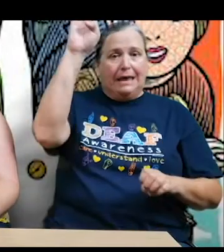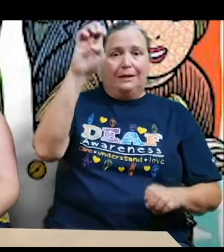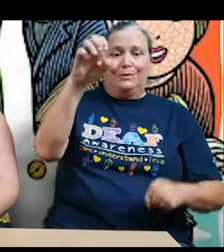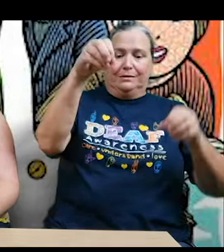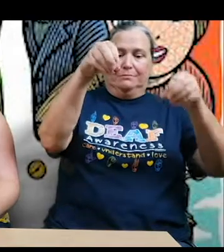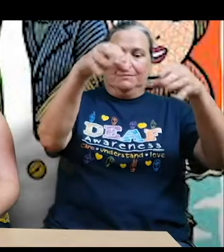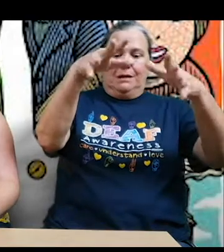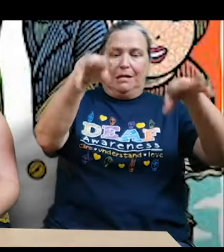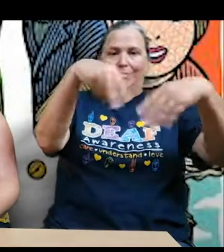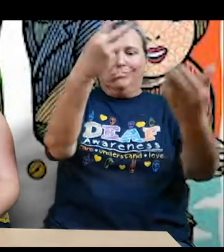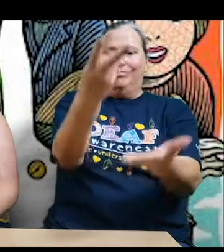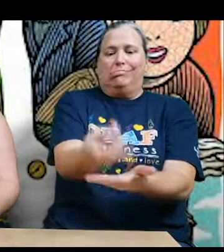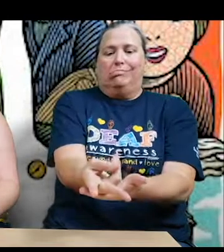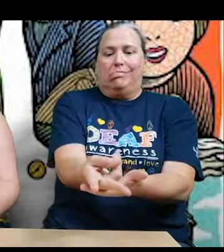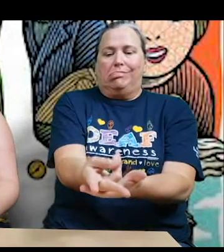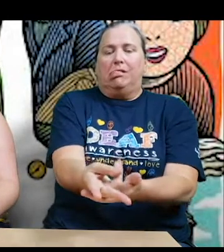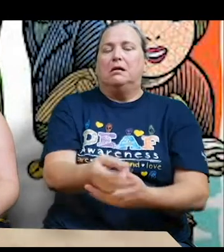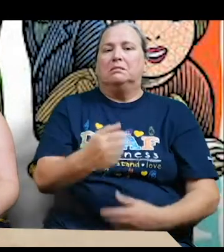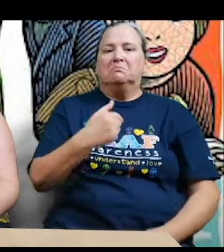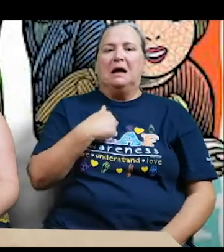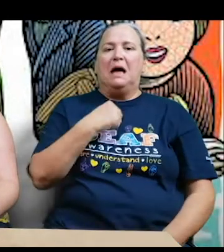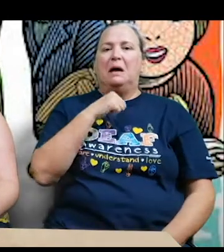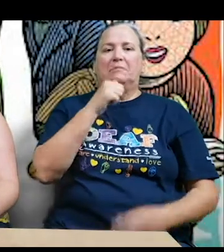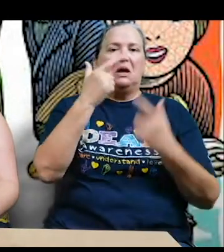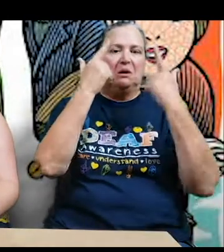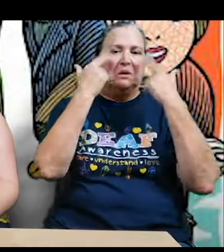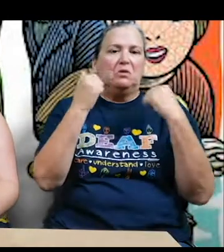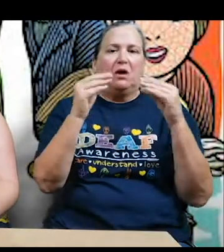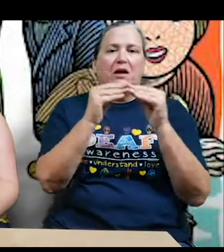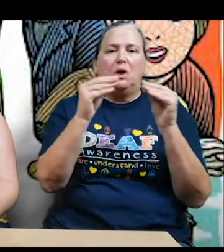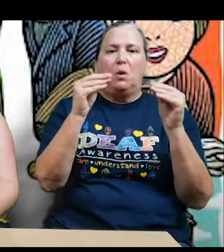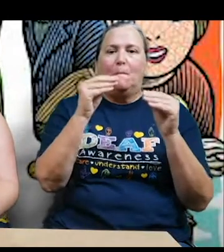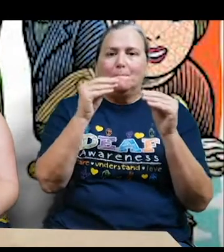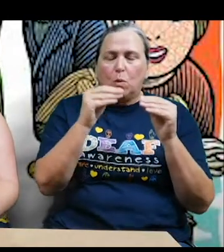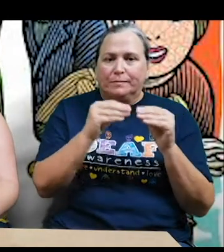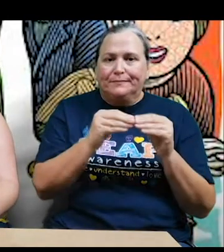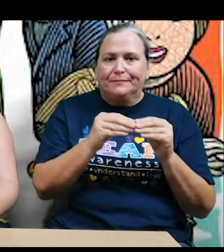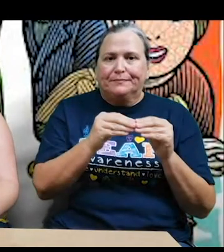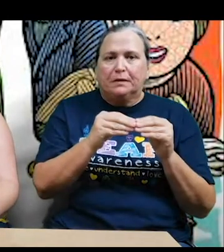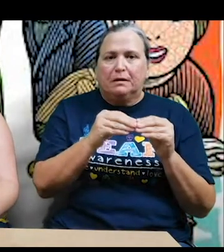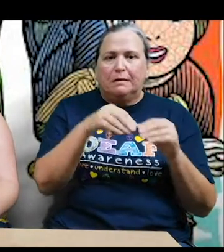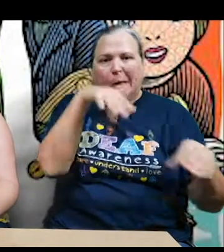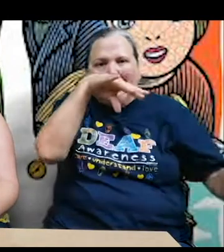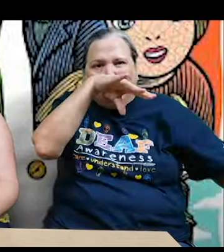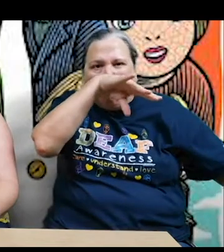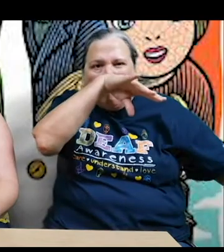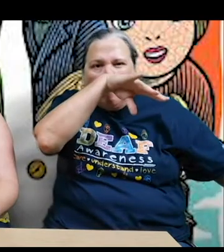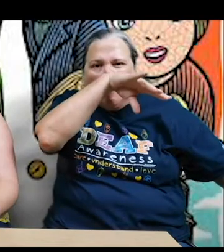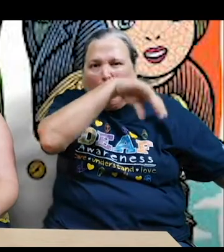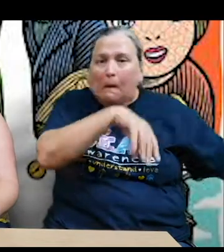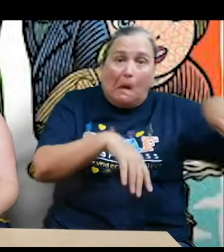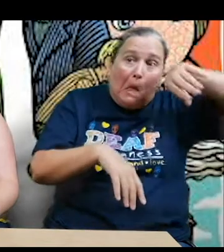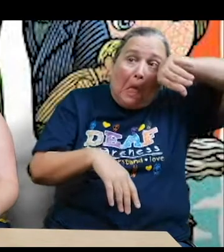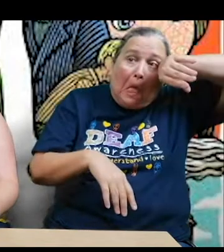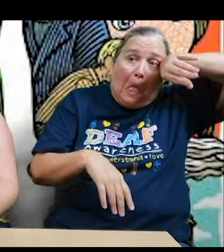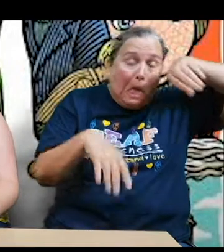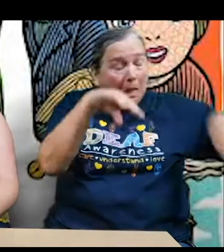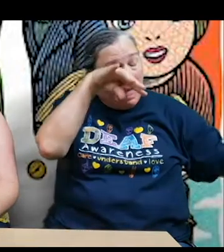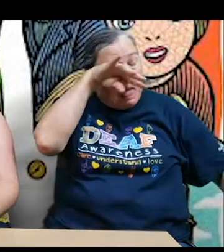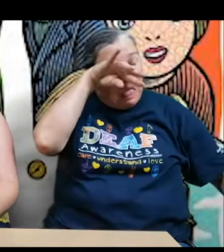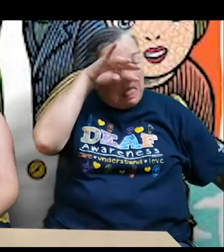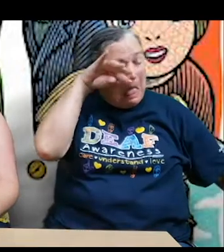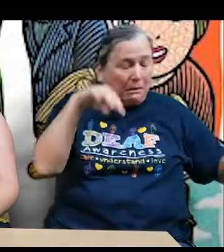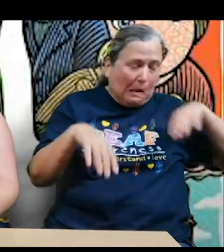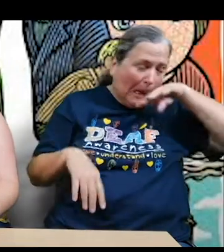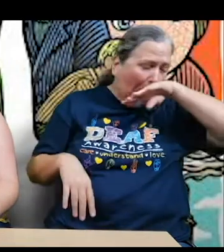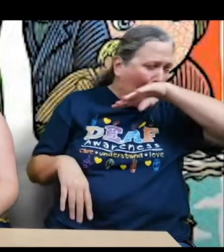"I ain't gonna cry anymore." Bryce wiped his nose and his eyes with the back of his hand.